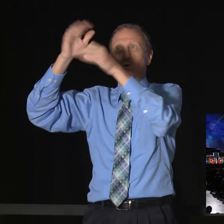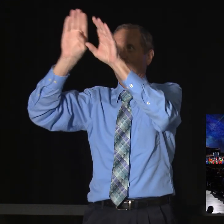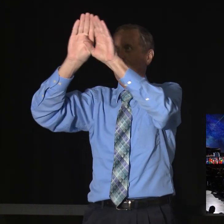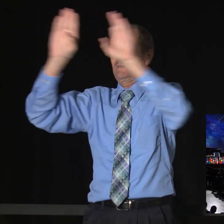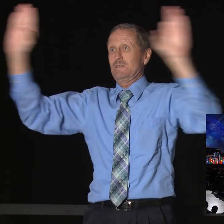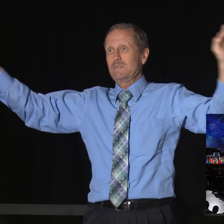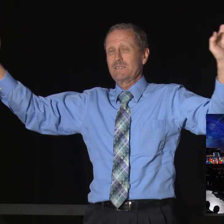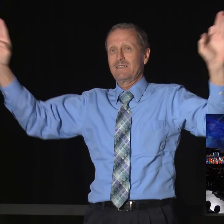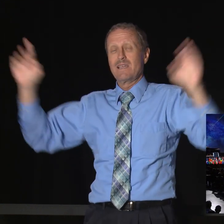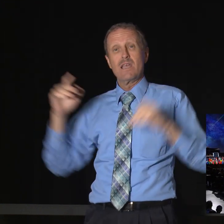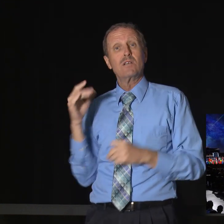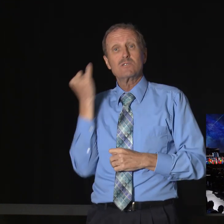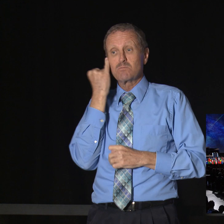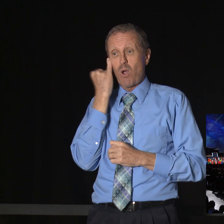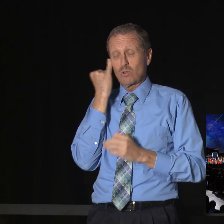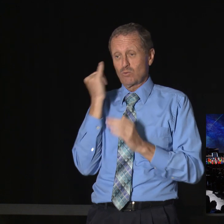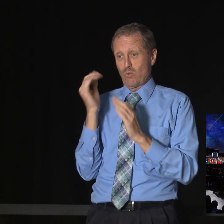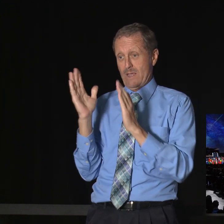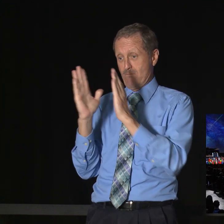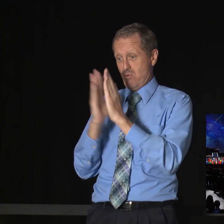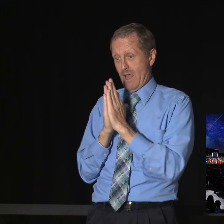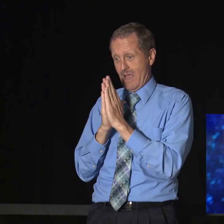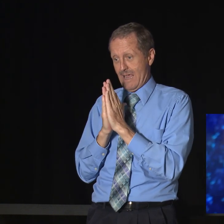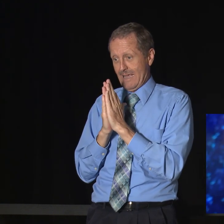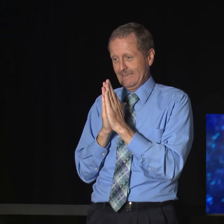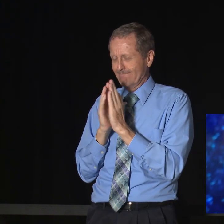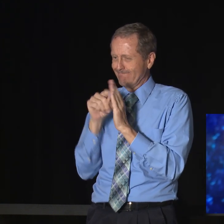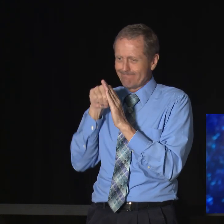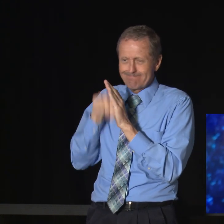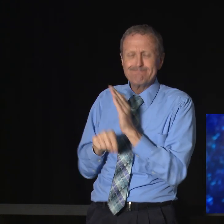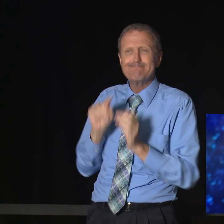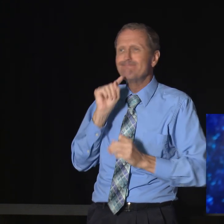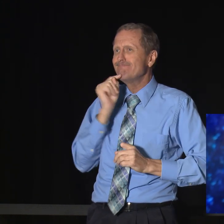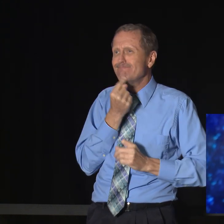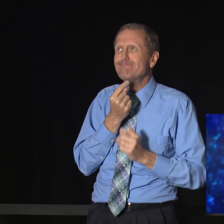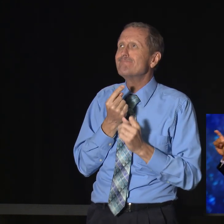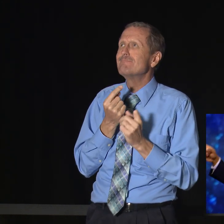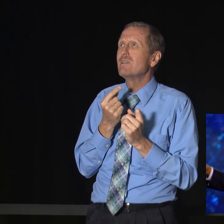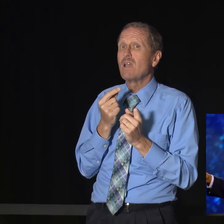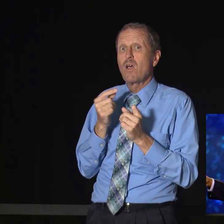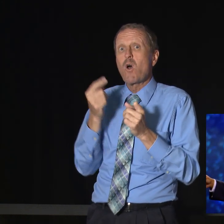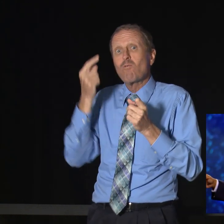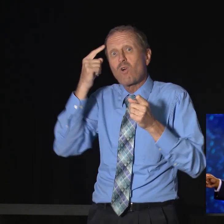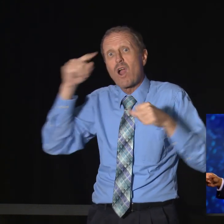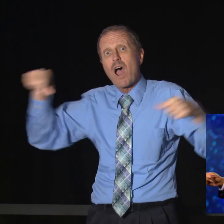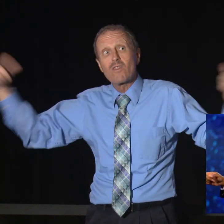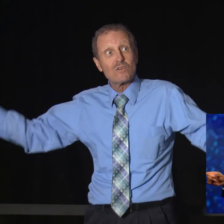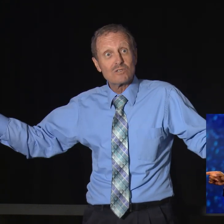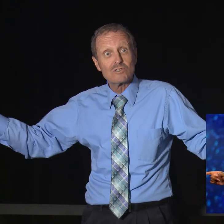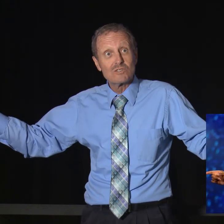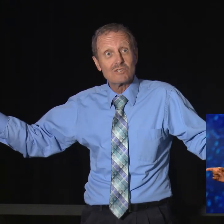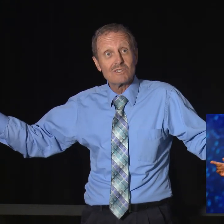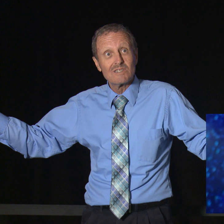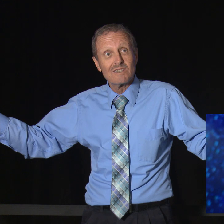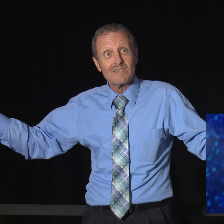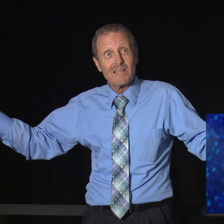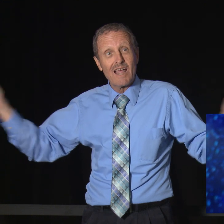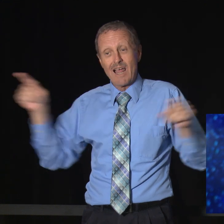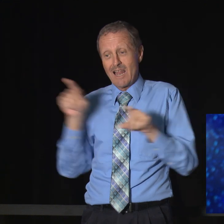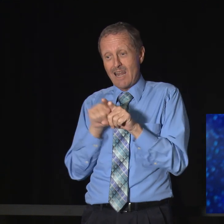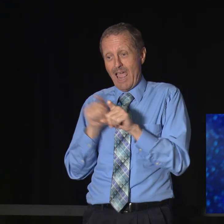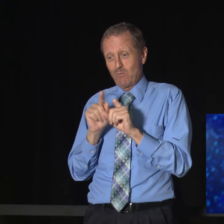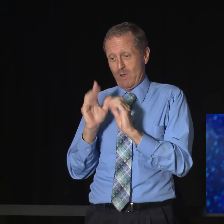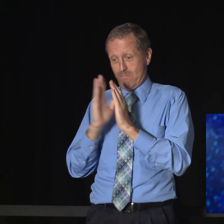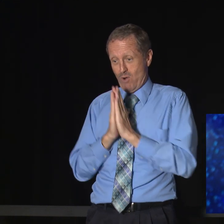was if we were to pray as fervently and earnestly for others as we have prayed